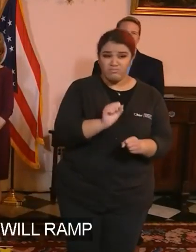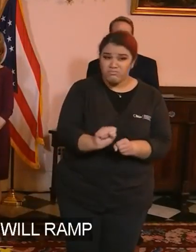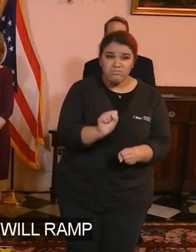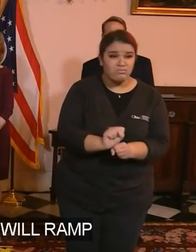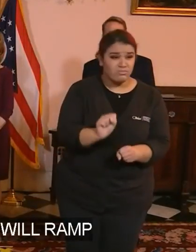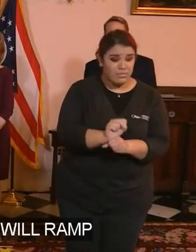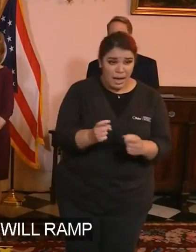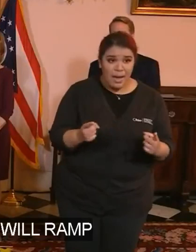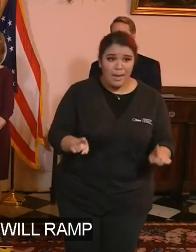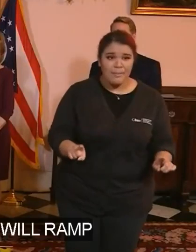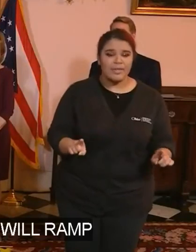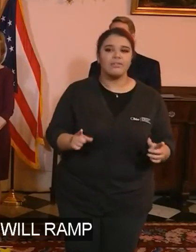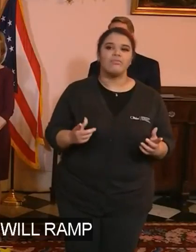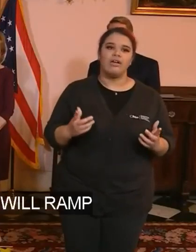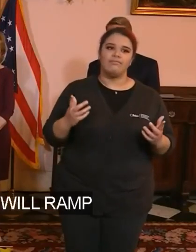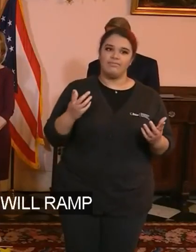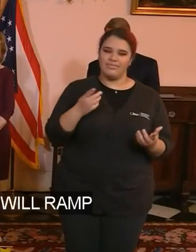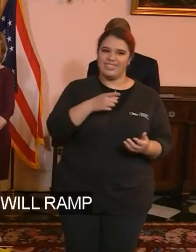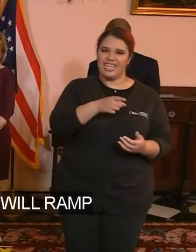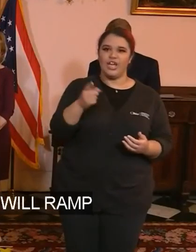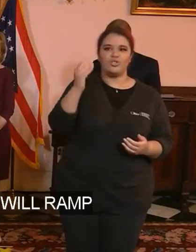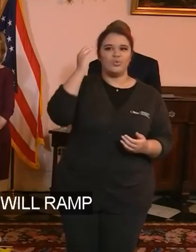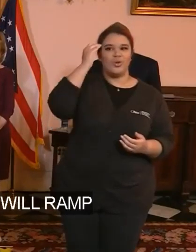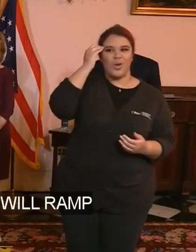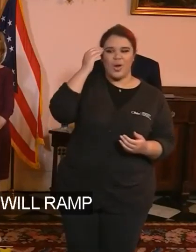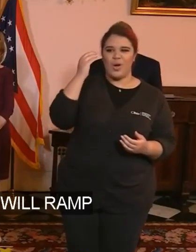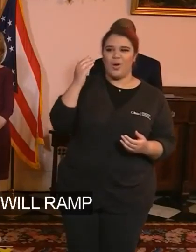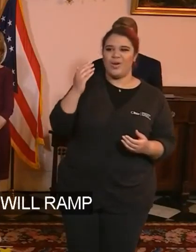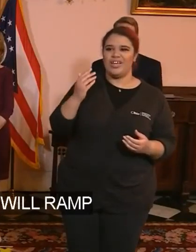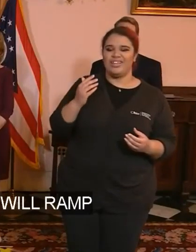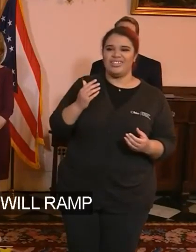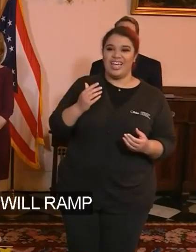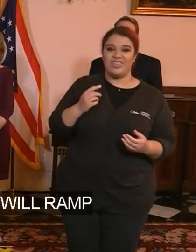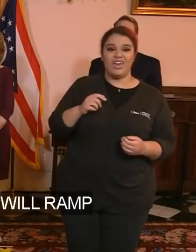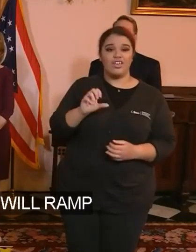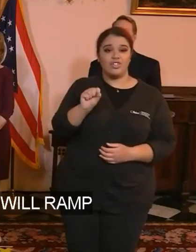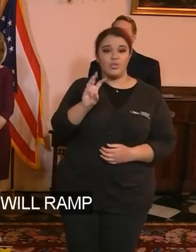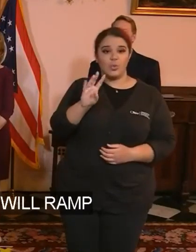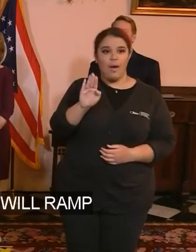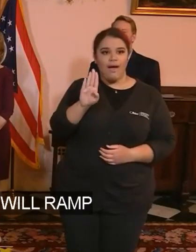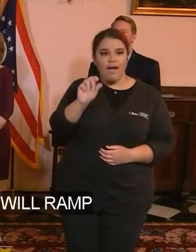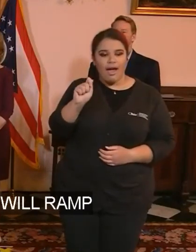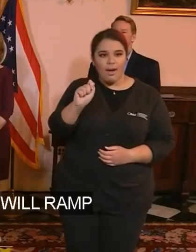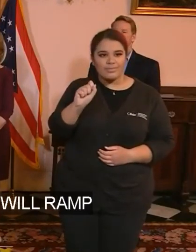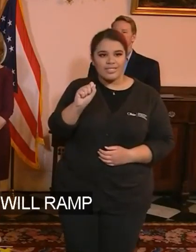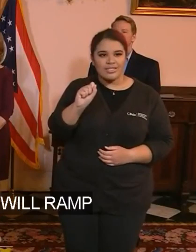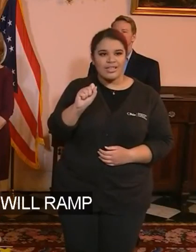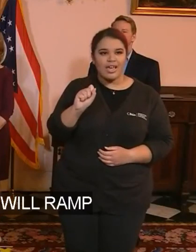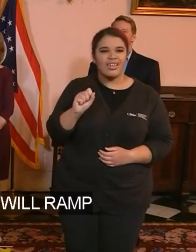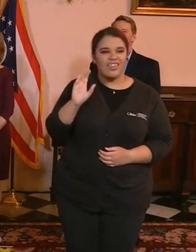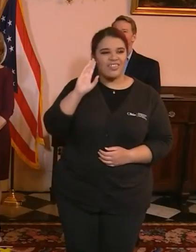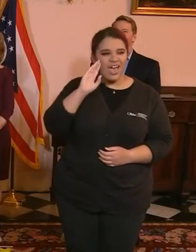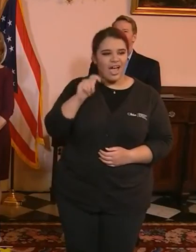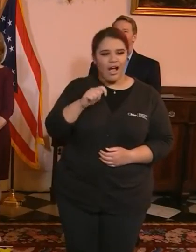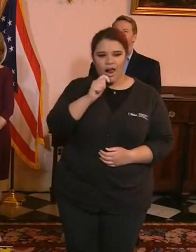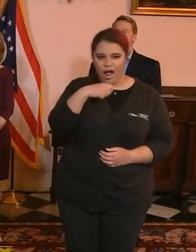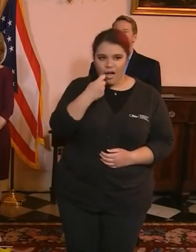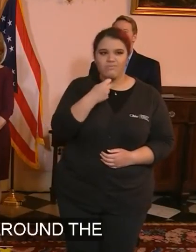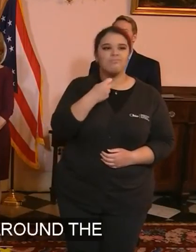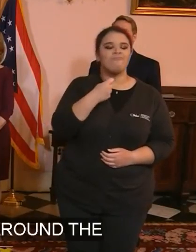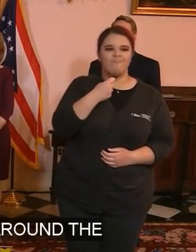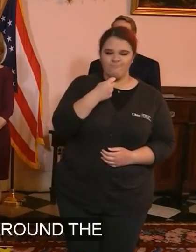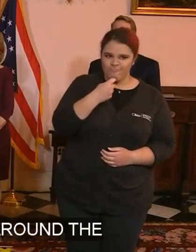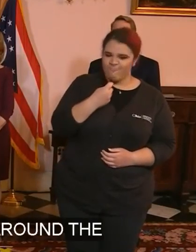as you've heard in the news, there's some supply chain issues around the swabs. So the actual nasal swab that is used,